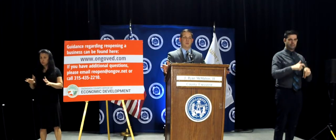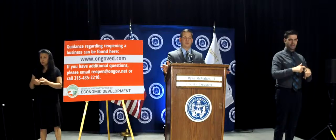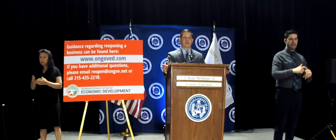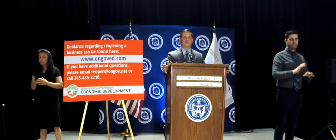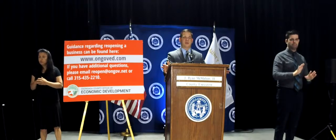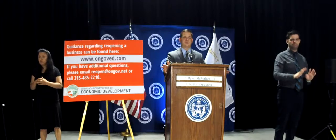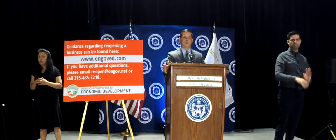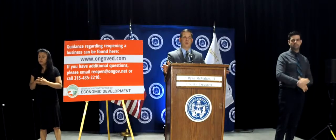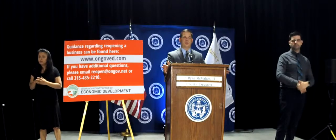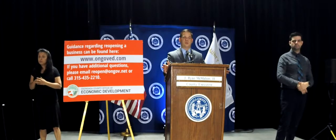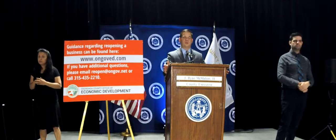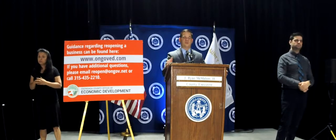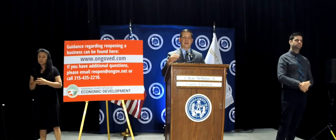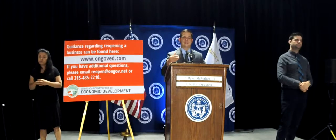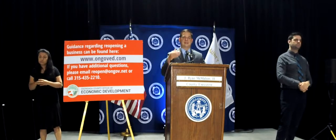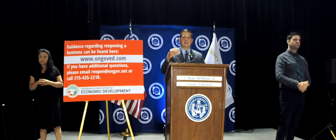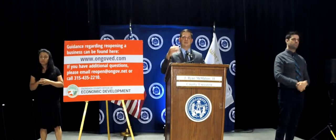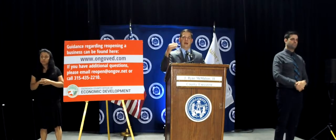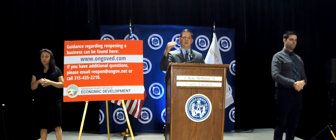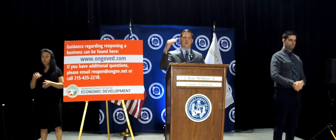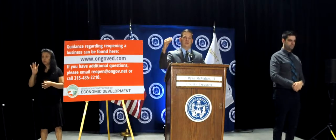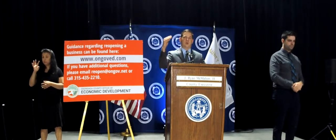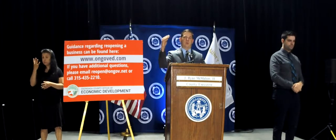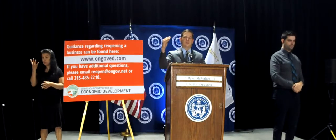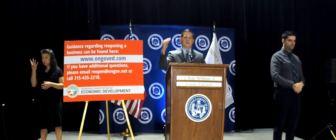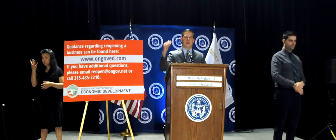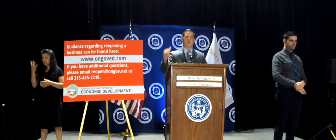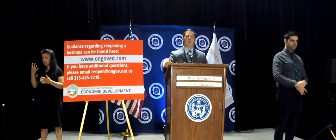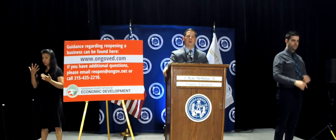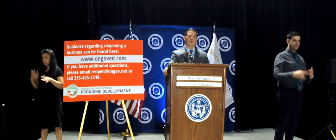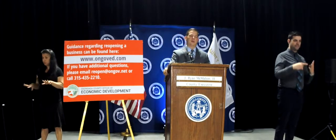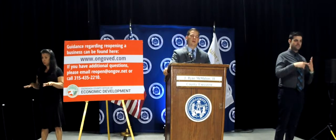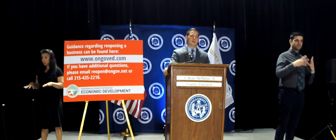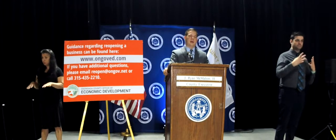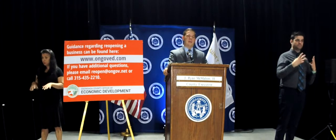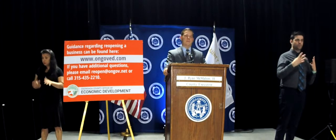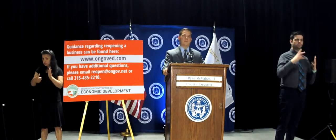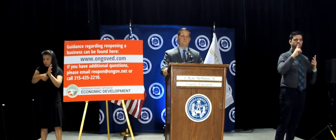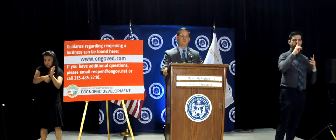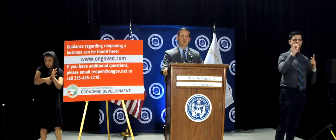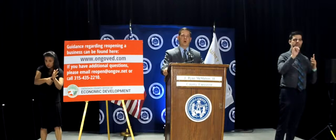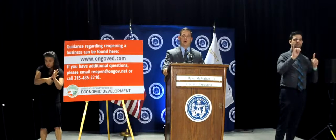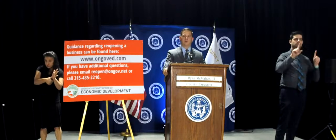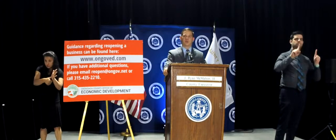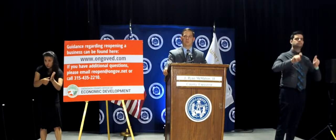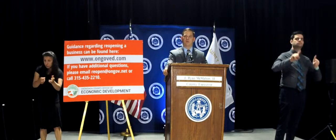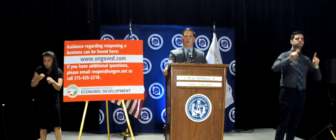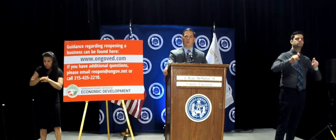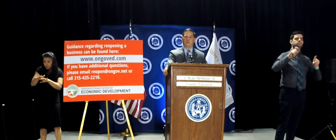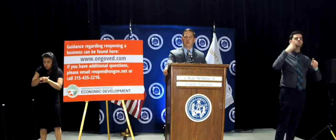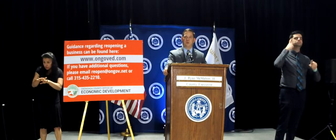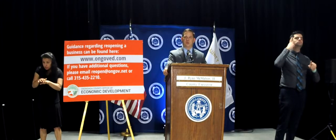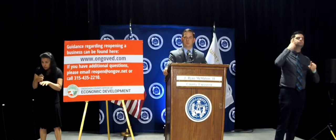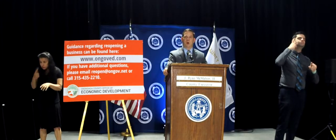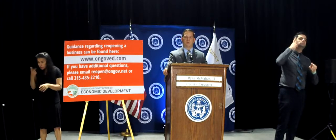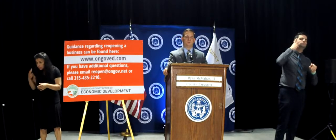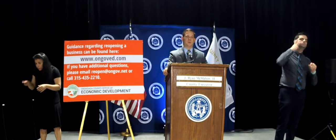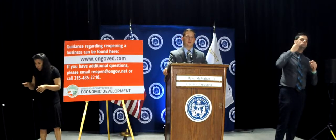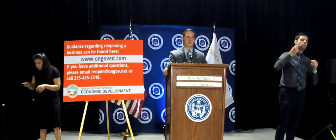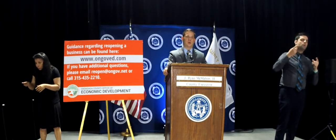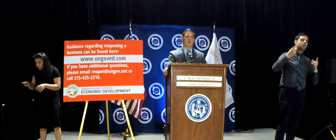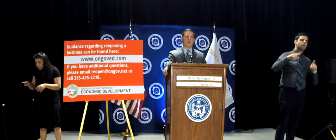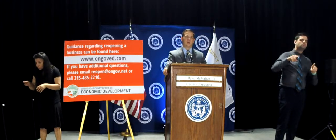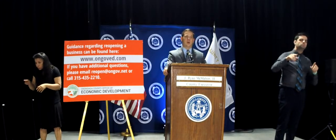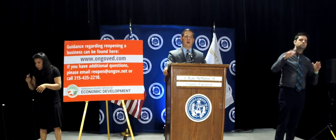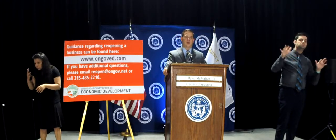I think once you're at phase 4, you've tested this virus so much at that point that you know how it's going to perform if you do things smart.